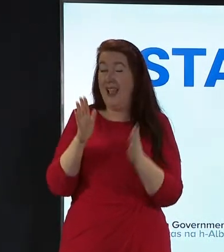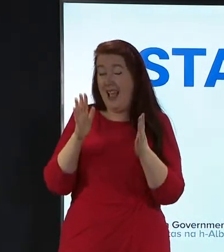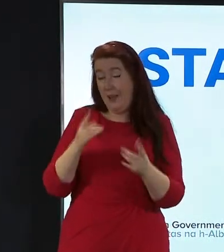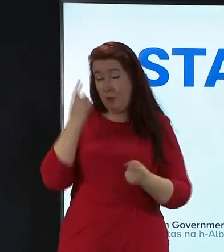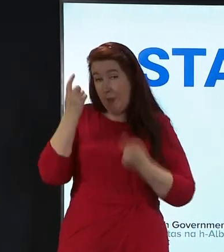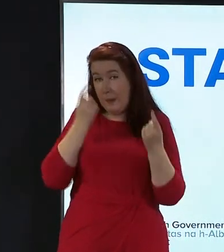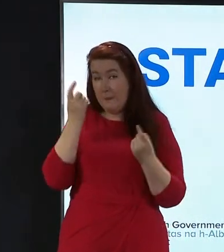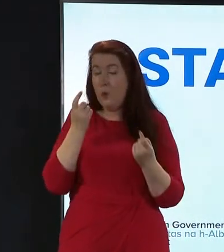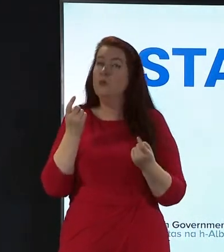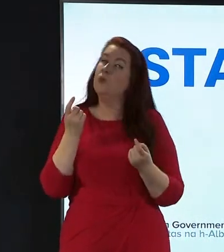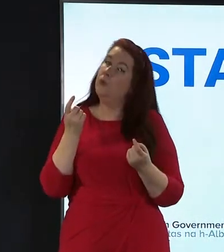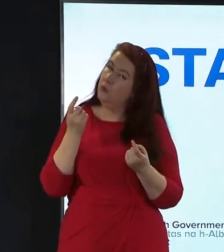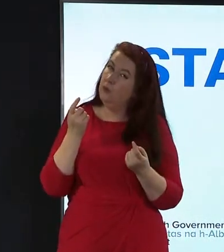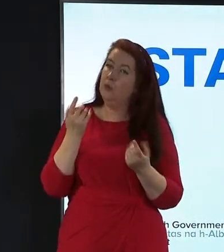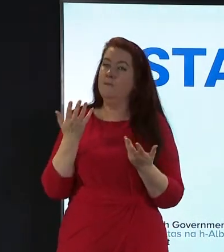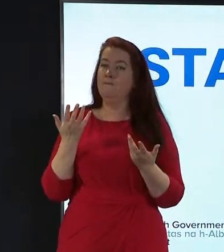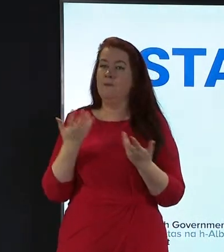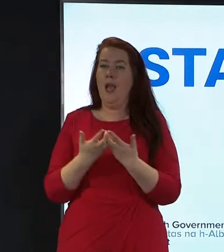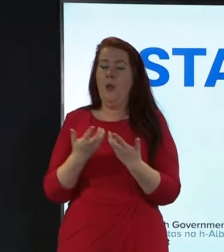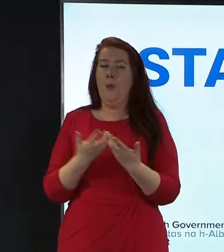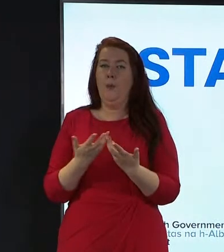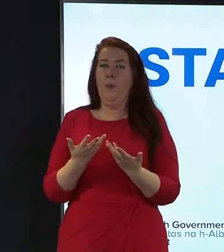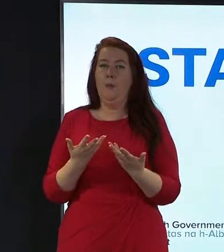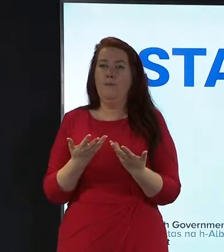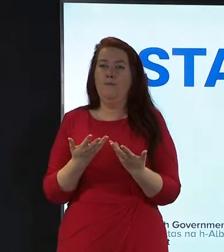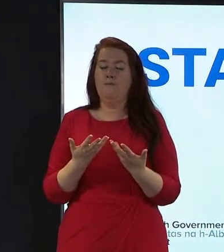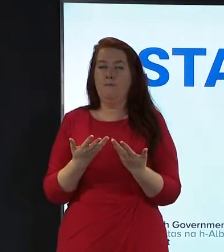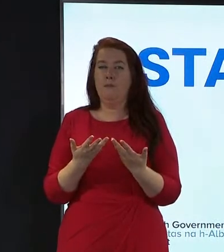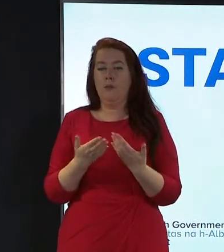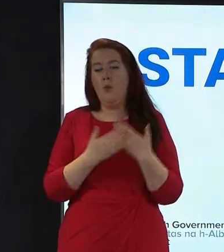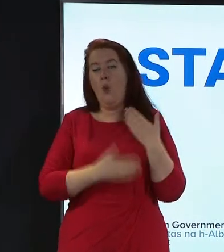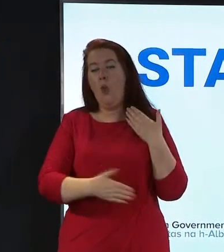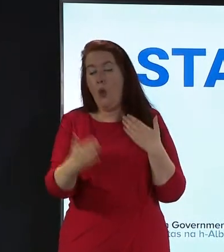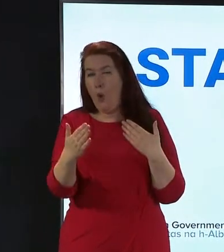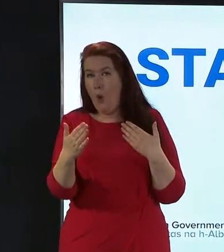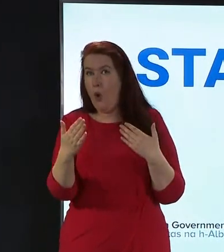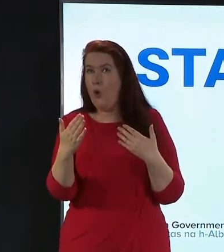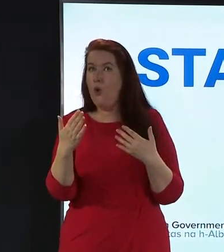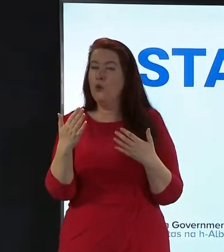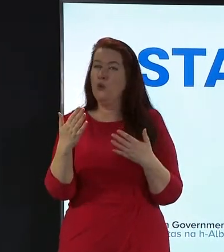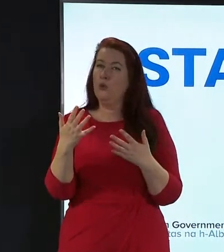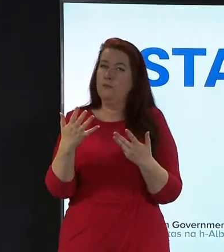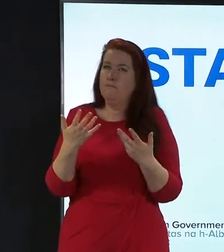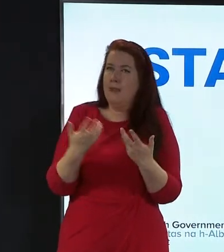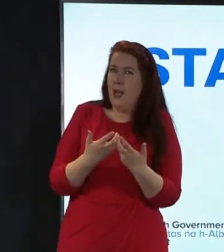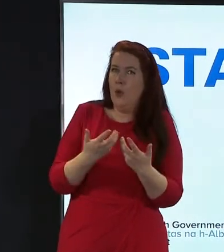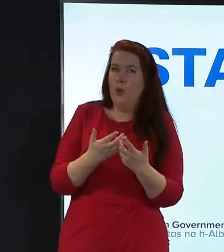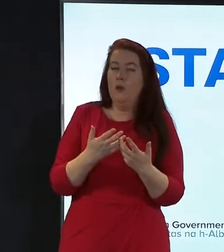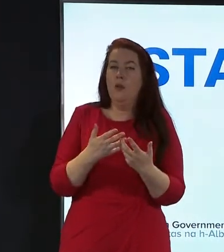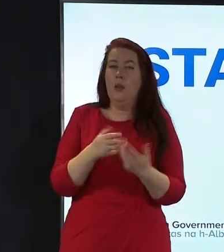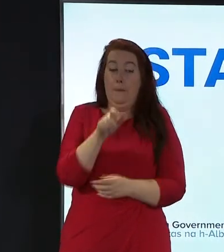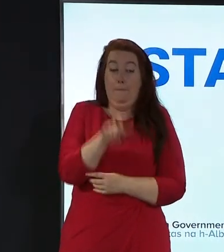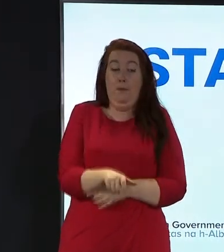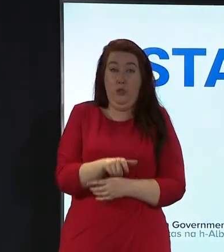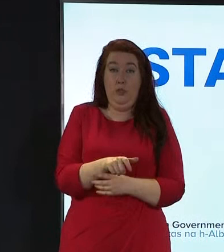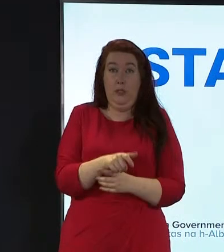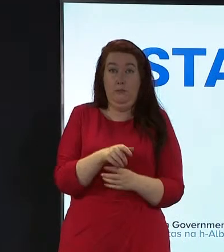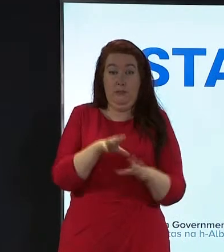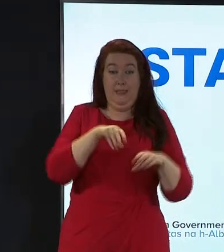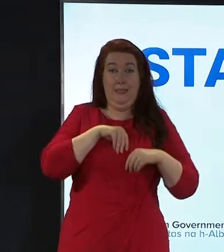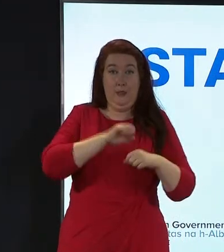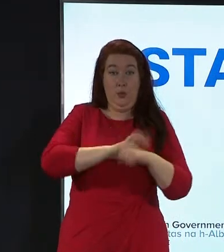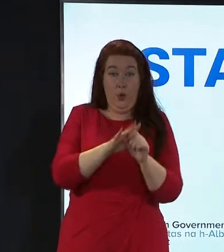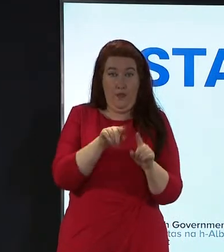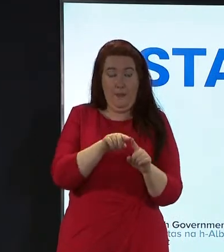think about, you know, how much longer and on what basis contacts and people around